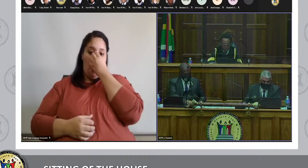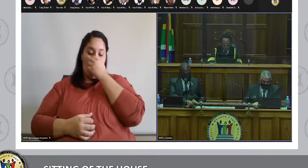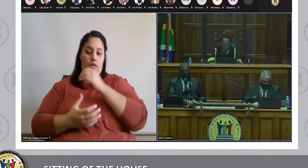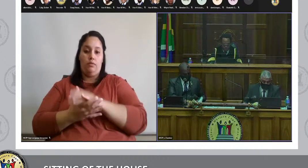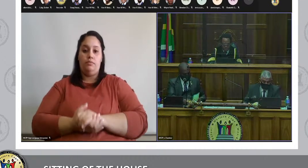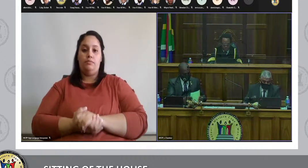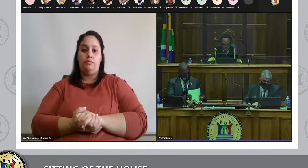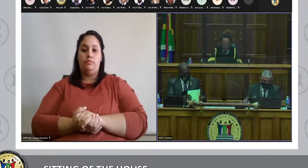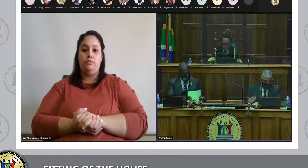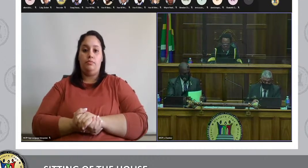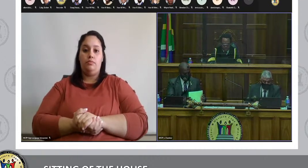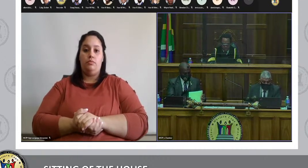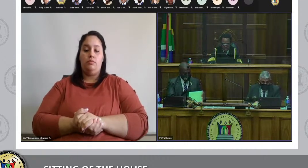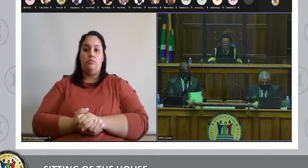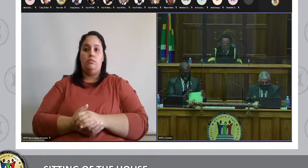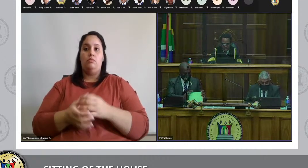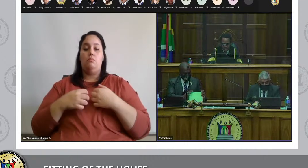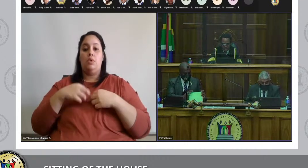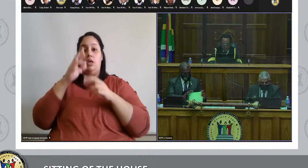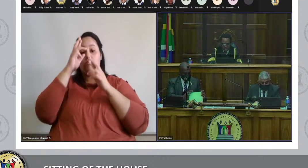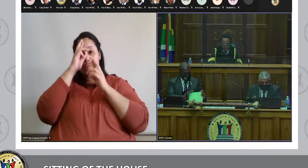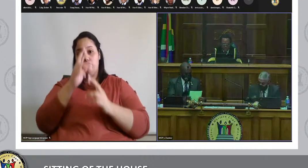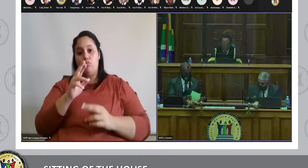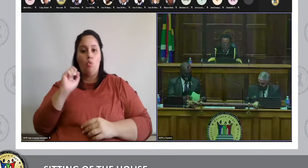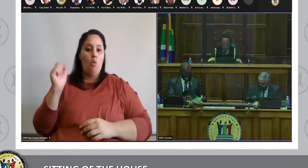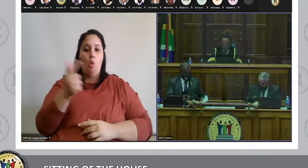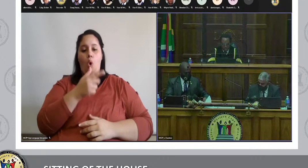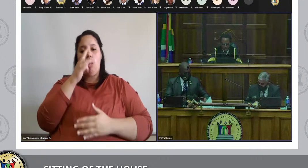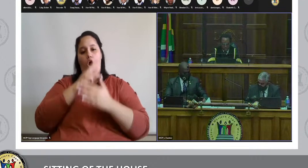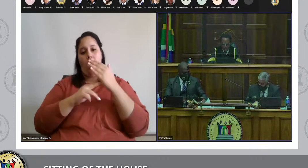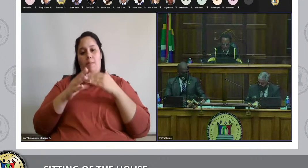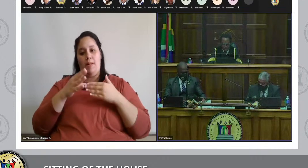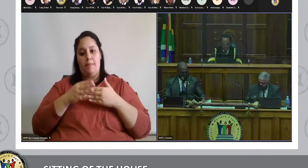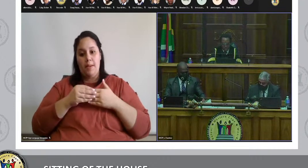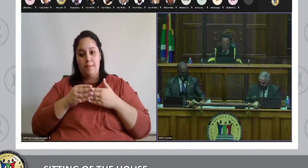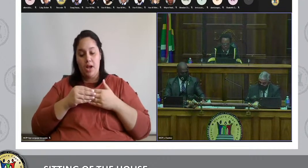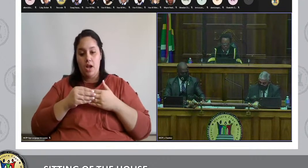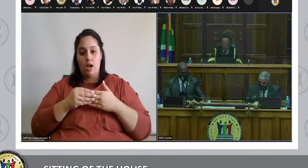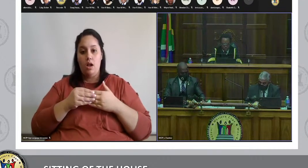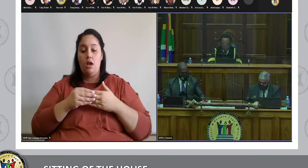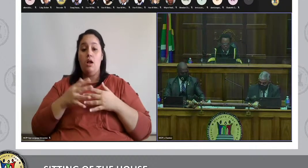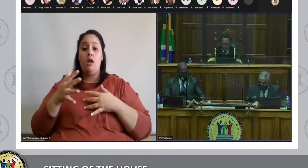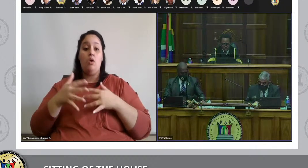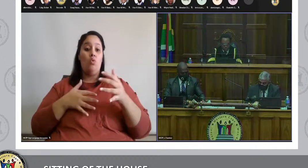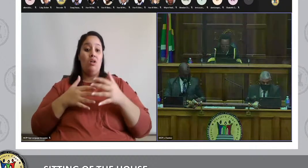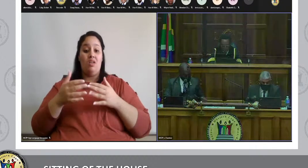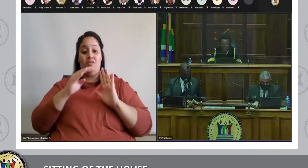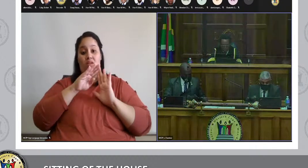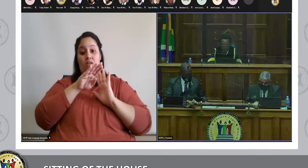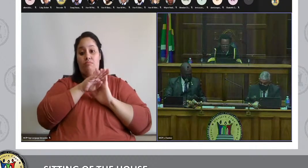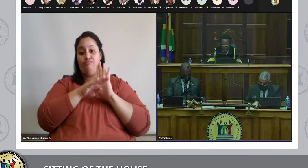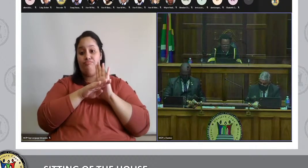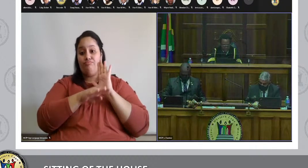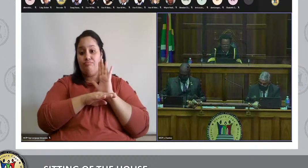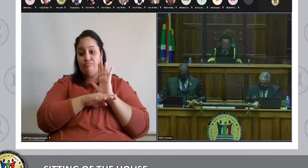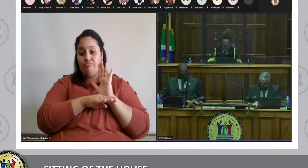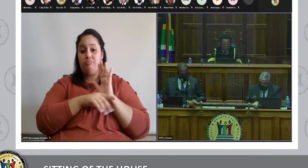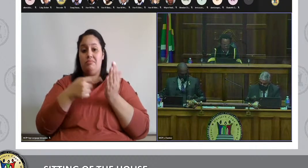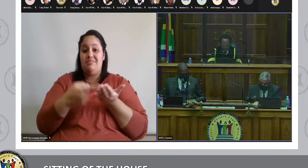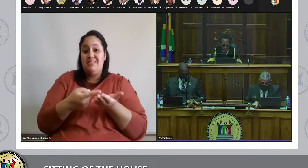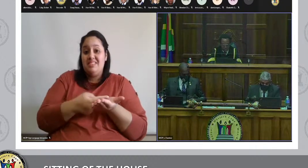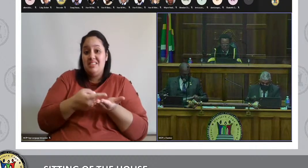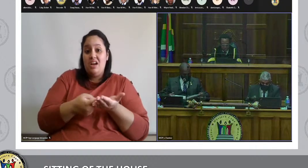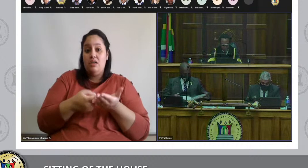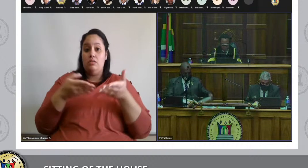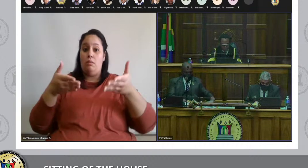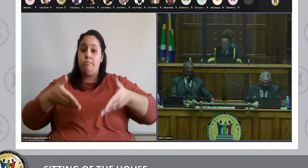the honorable members and say that whatever that we're going to be discussing